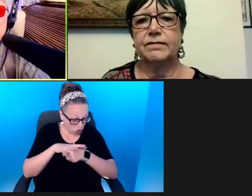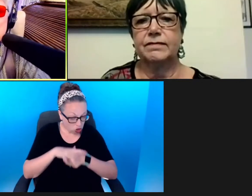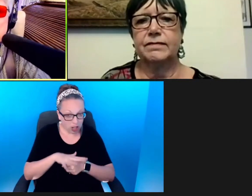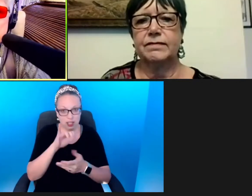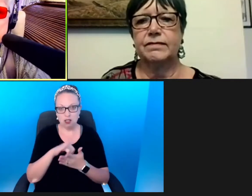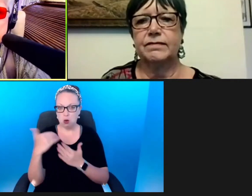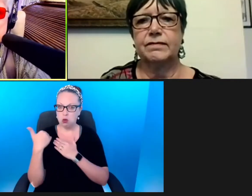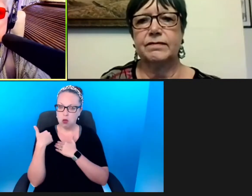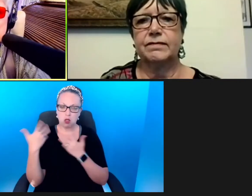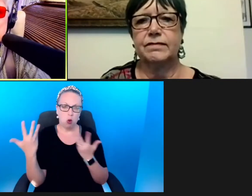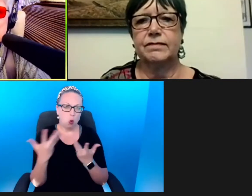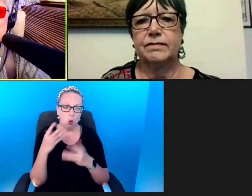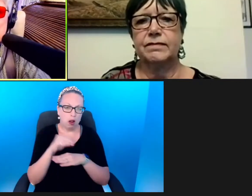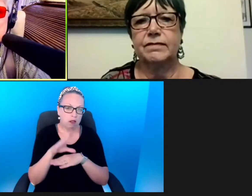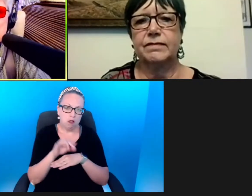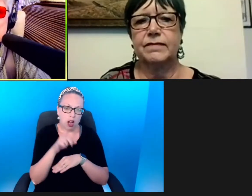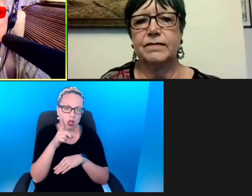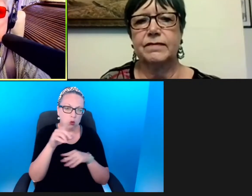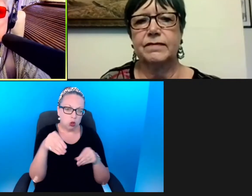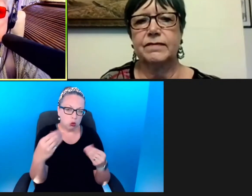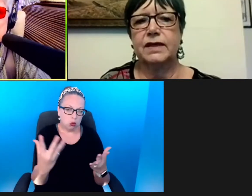responsibility?